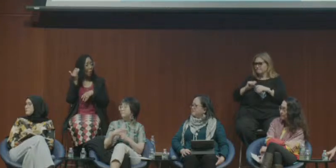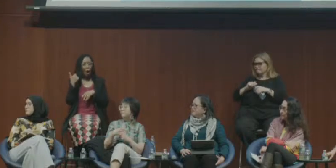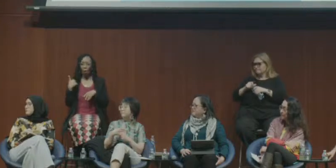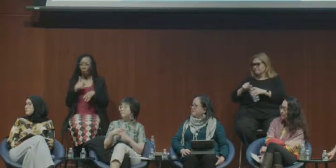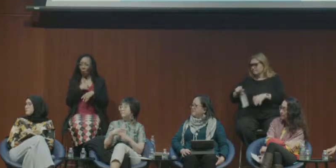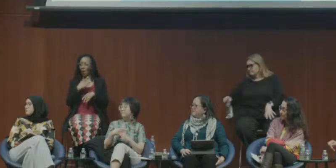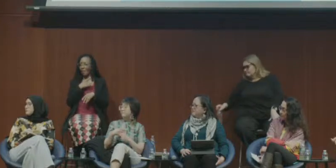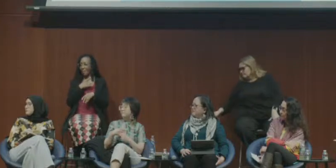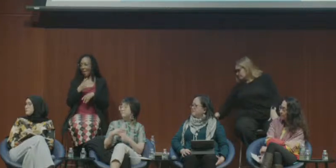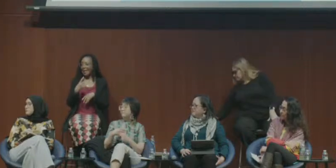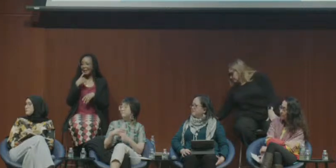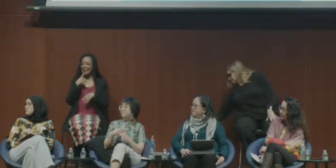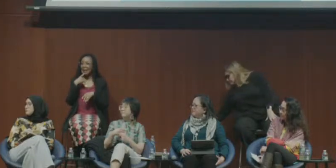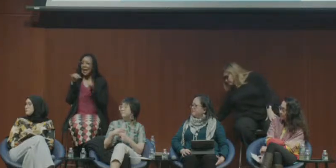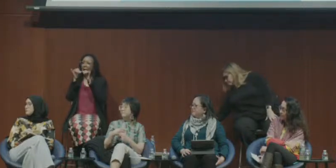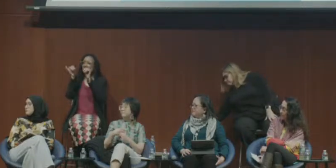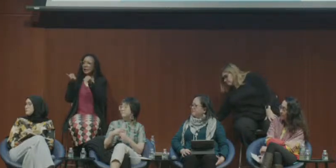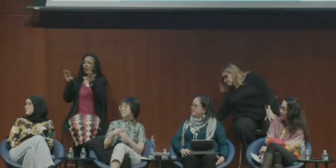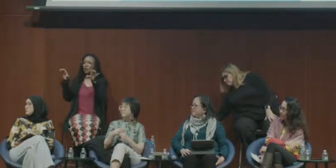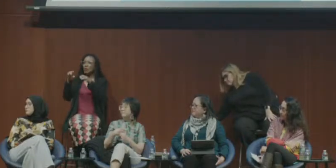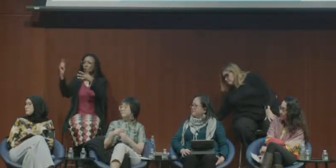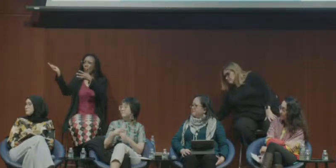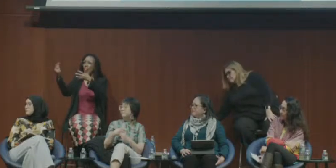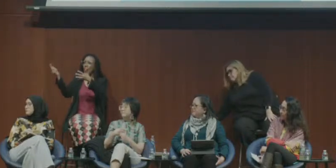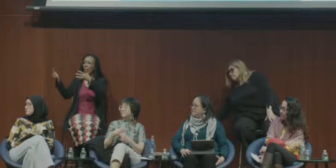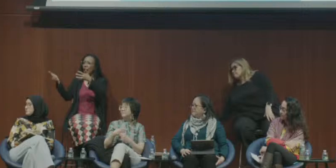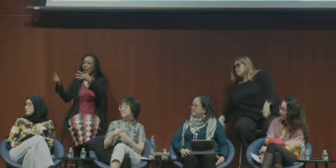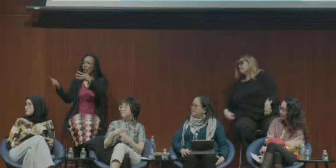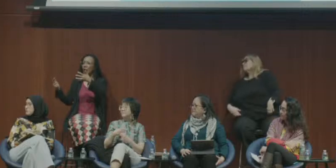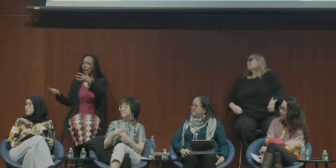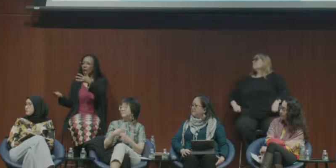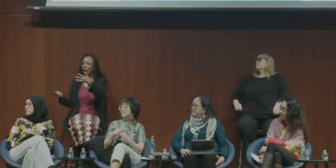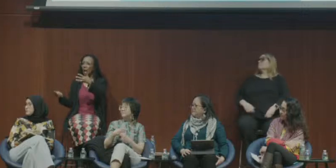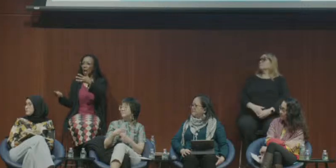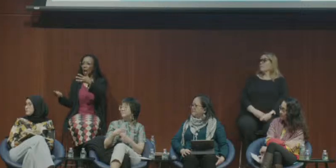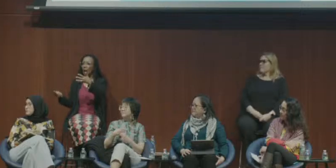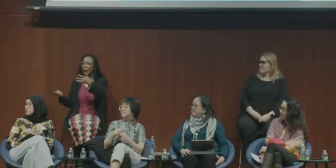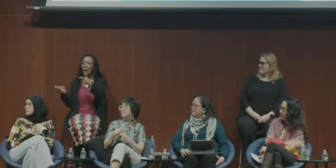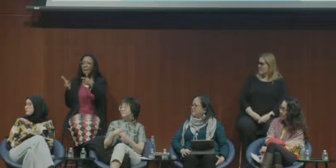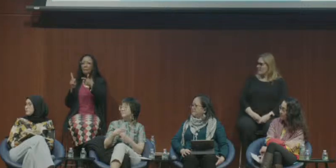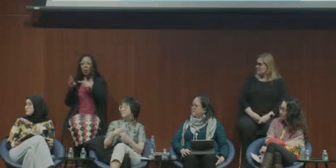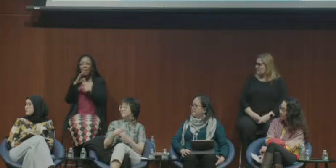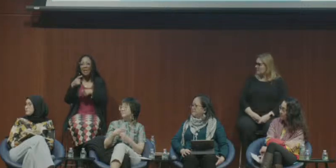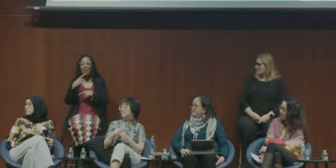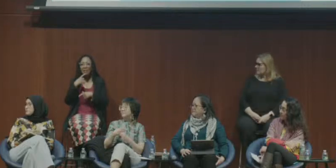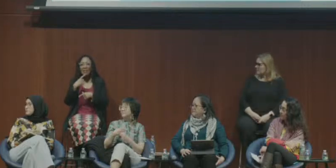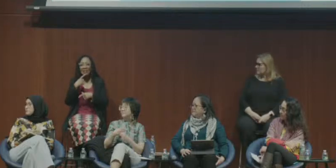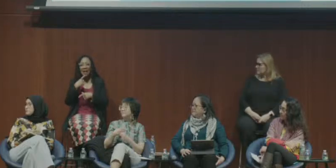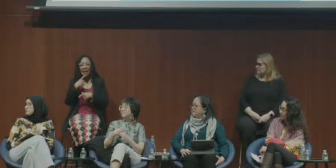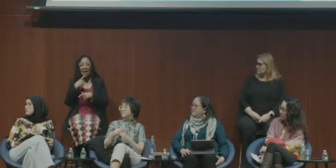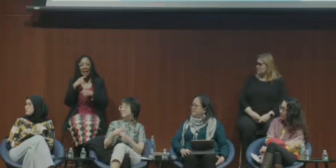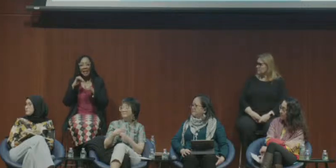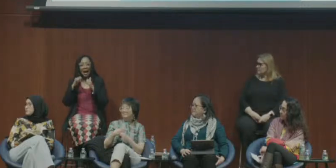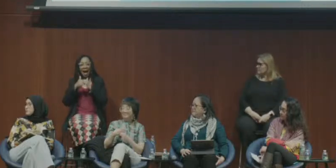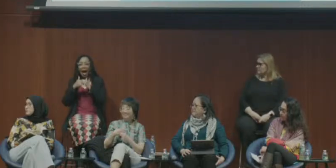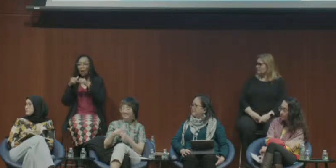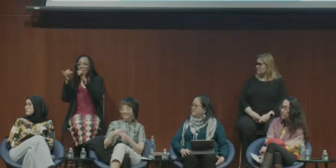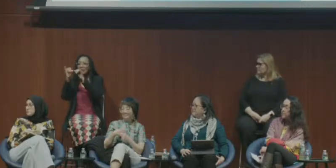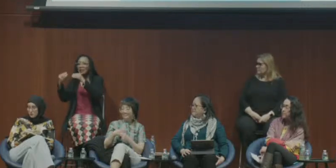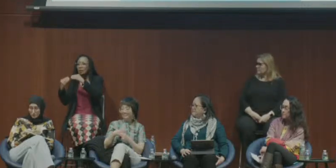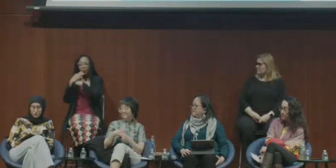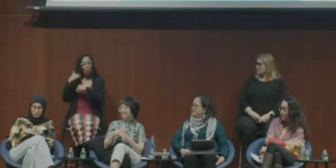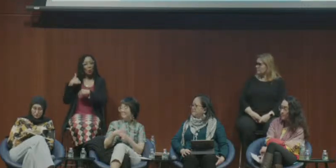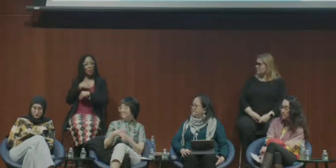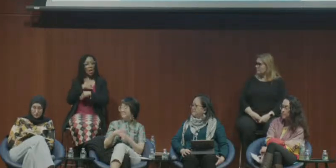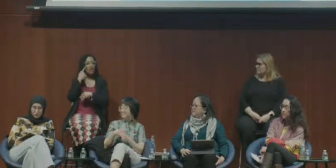say what systems are doing, but we always negate to say the part that they have coerced us to do for a